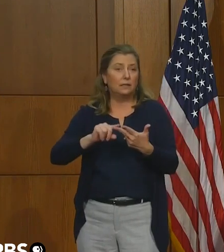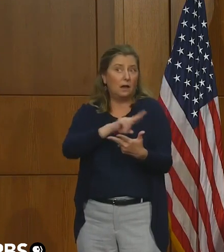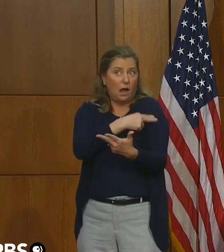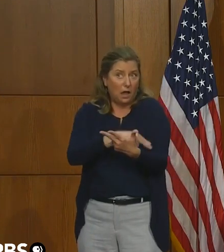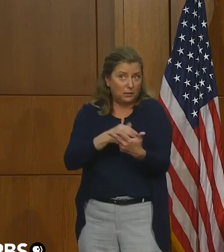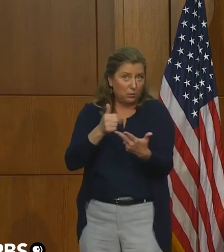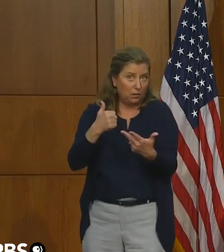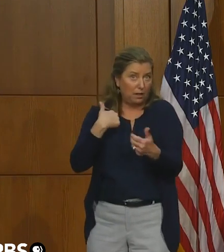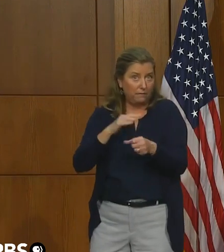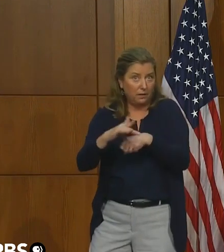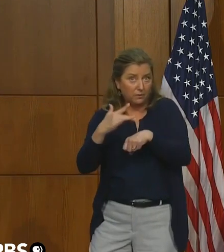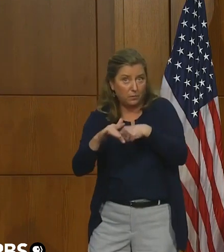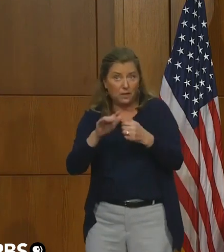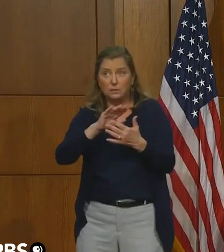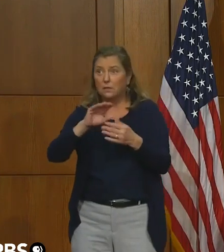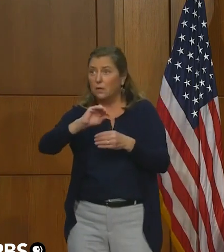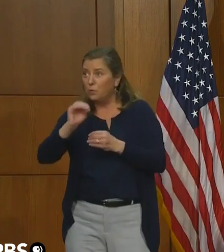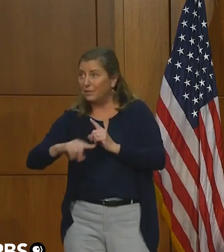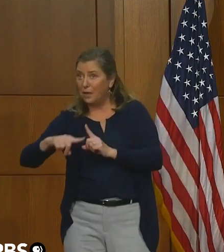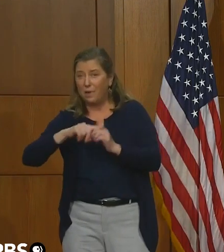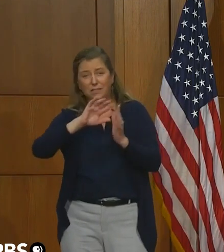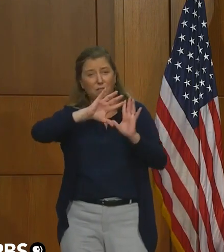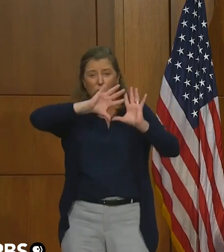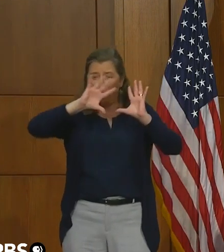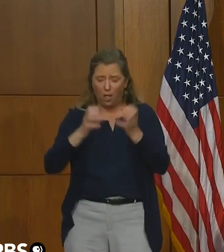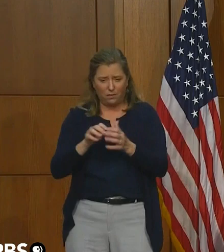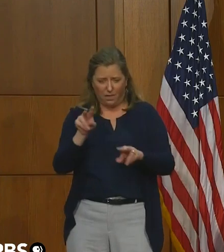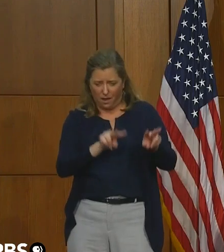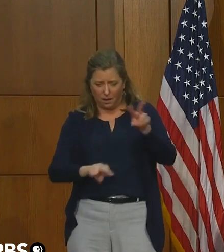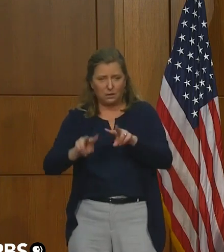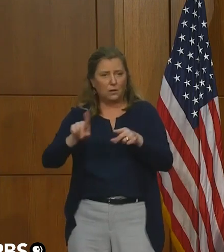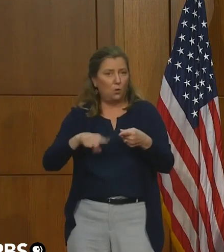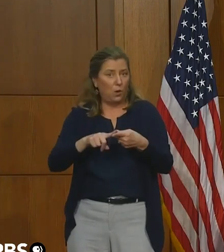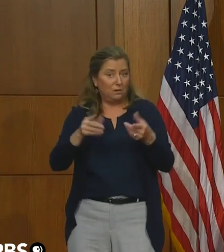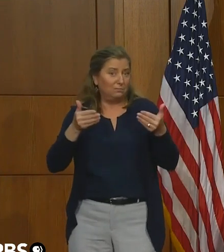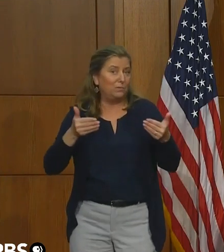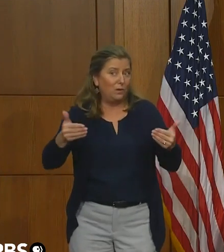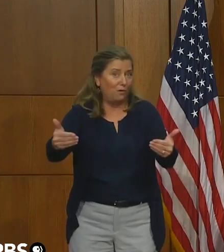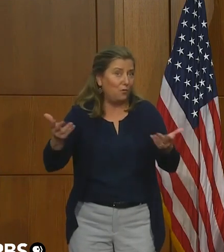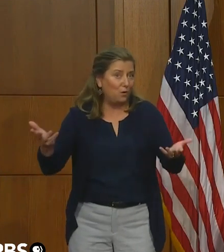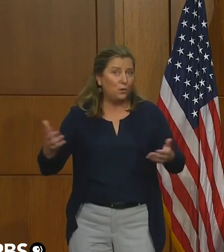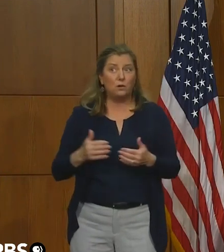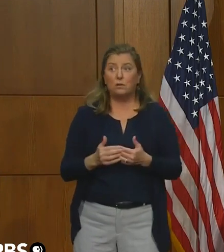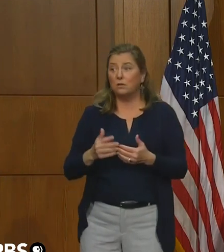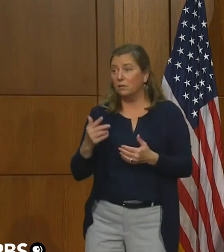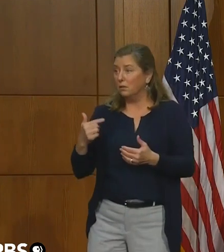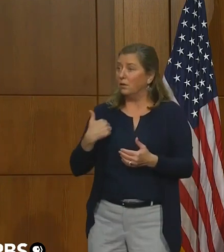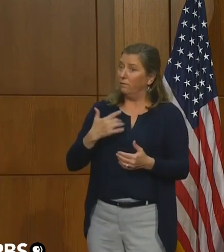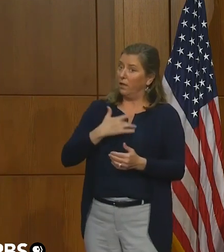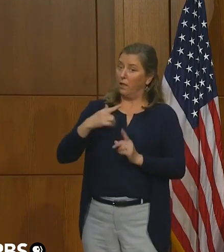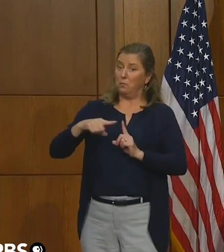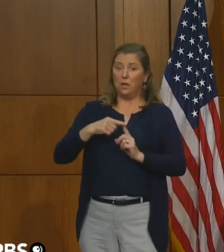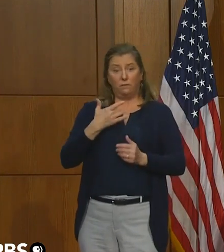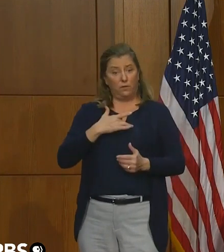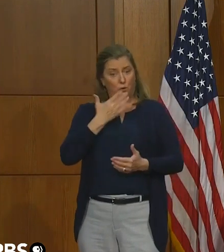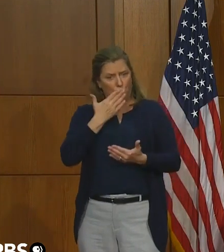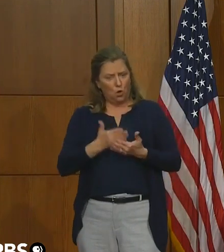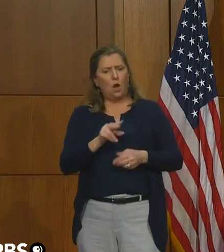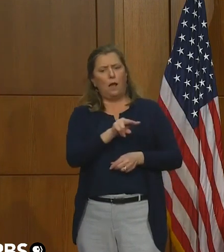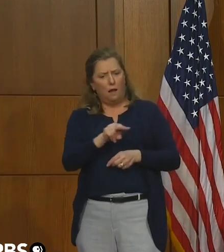percent positivities, all of these things are taken into account as we move forward, and we are encouraged by the numbers that we